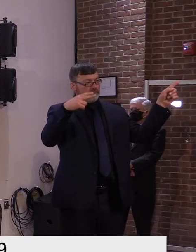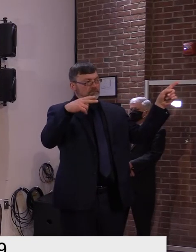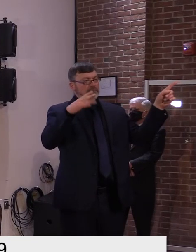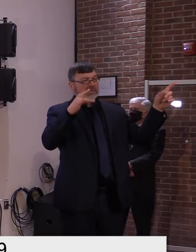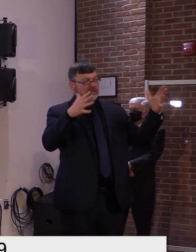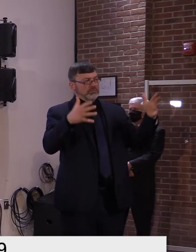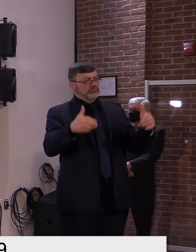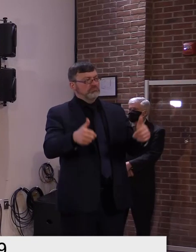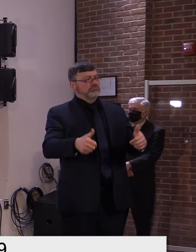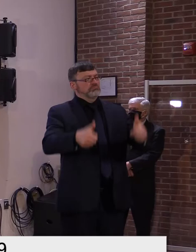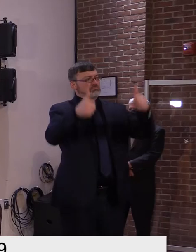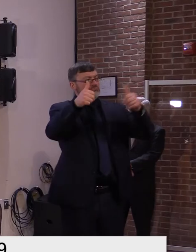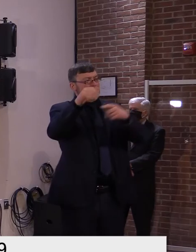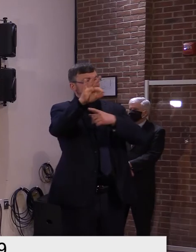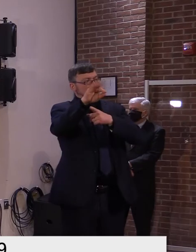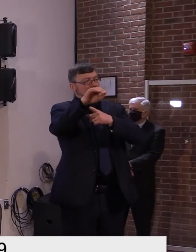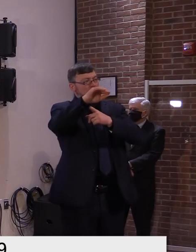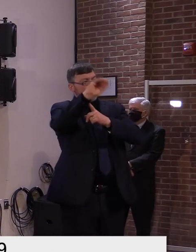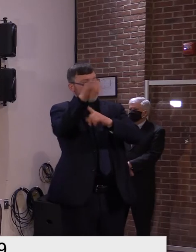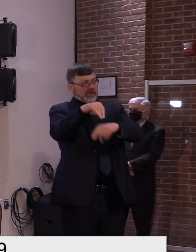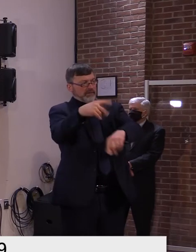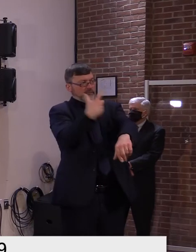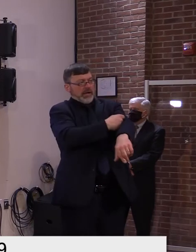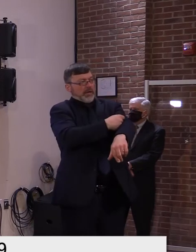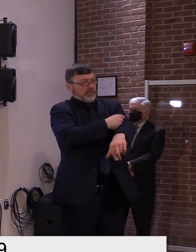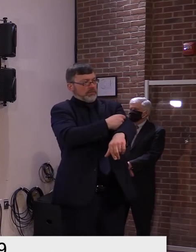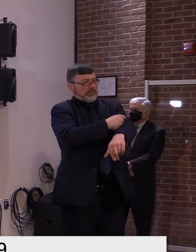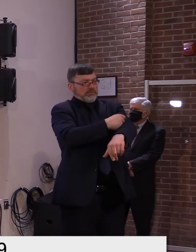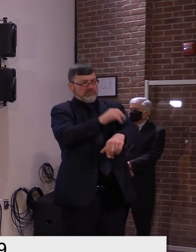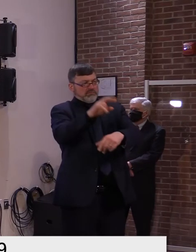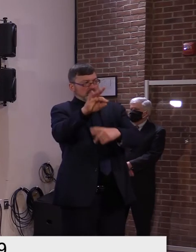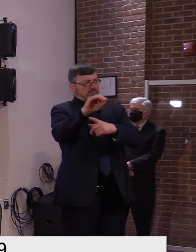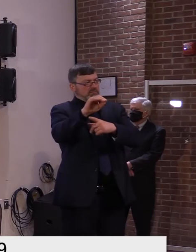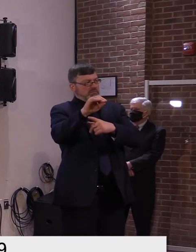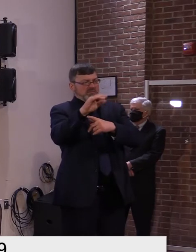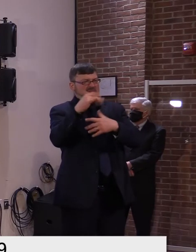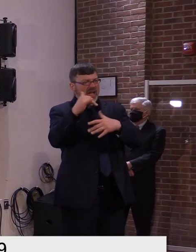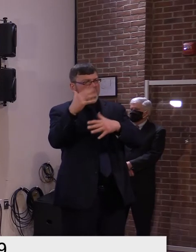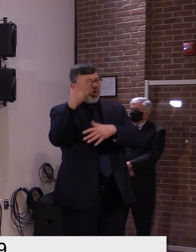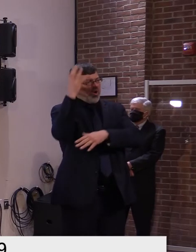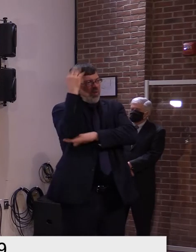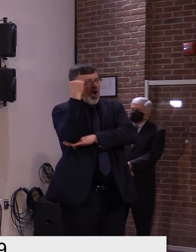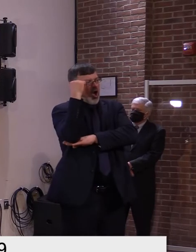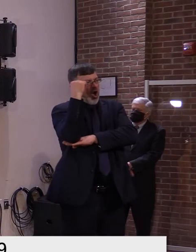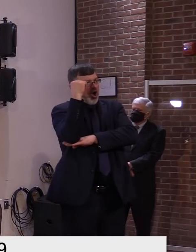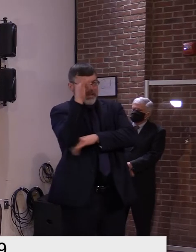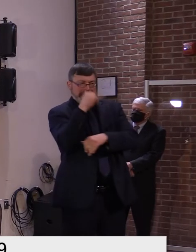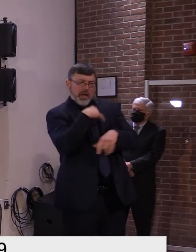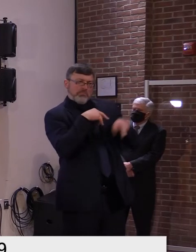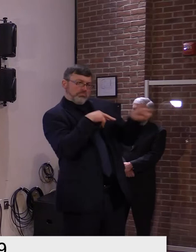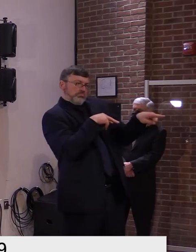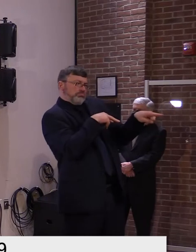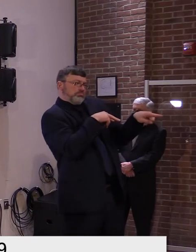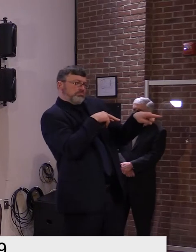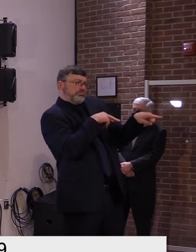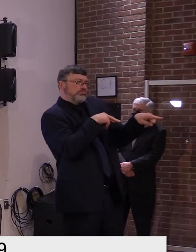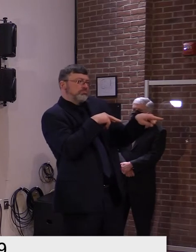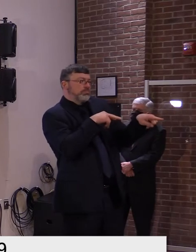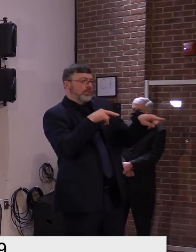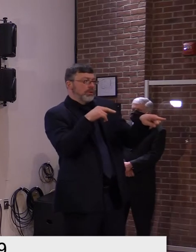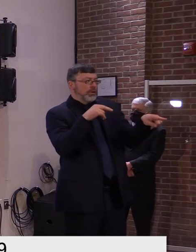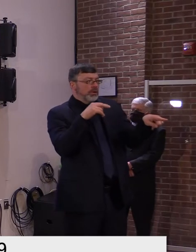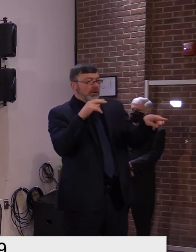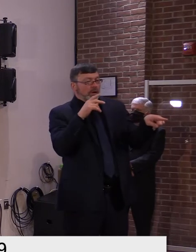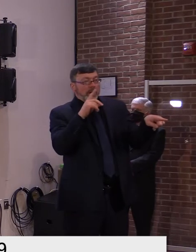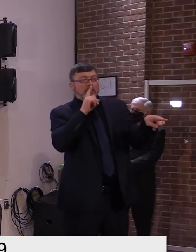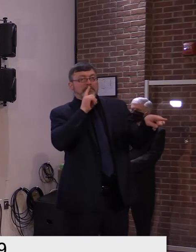that was the gold standard, and we had hoped that other long-term care facility staff members would follow suit, but we know they fell short, I